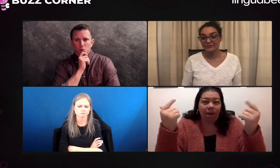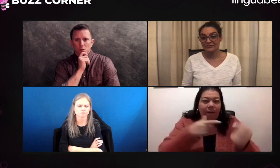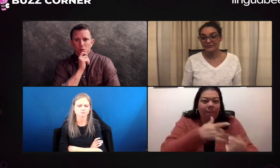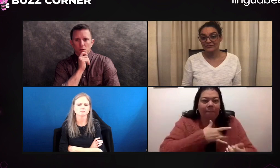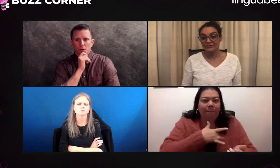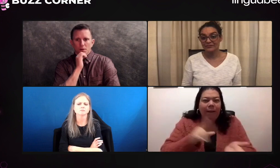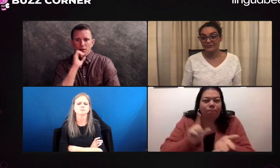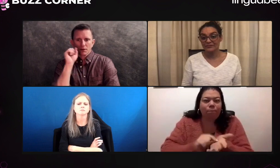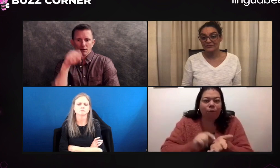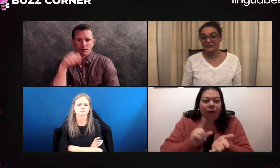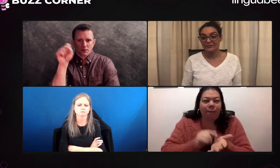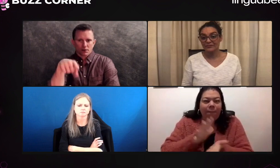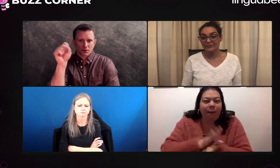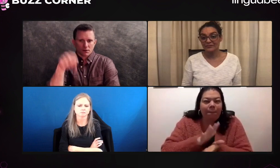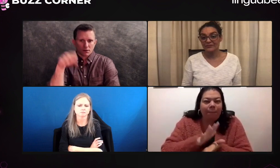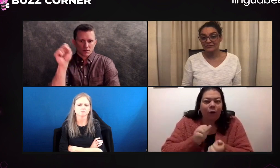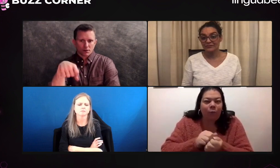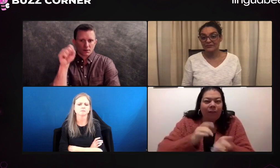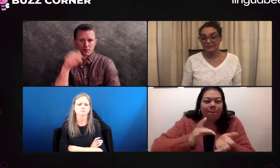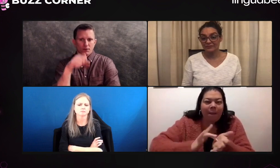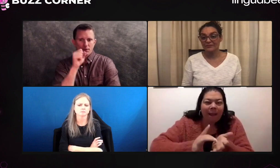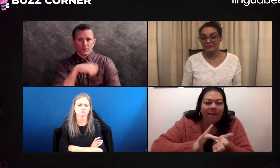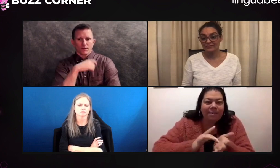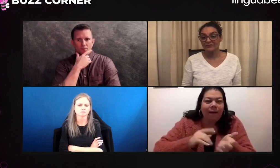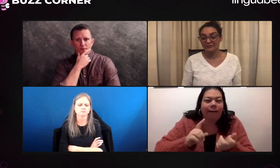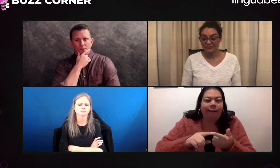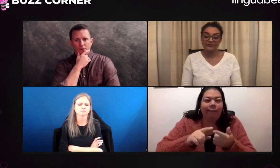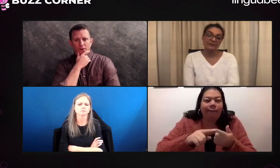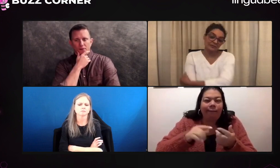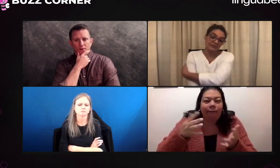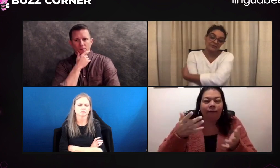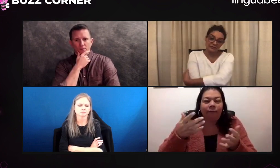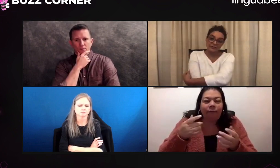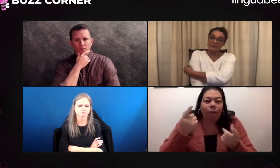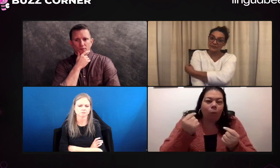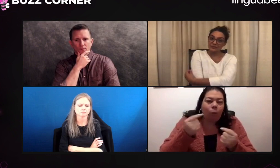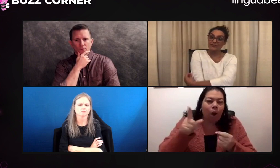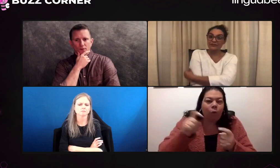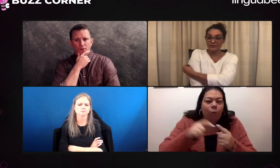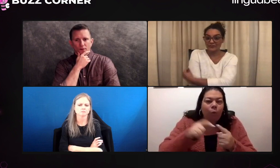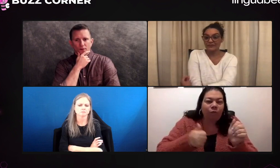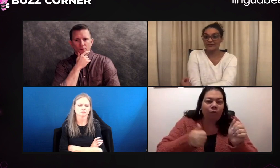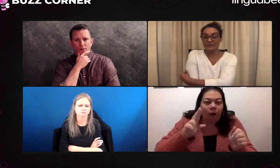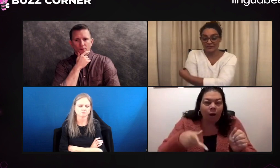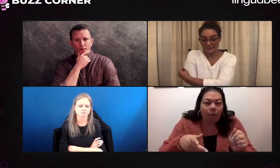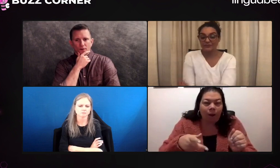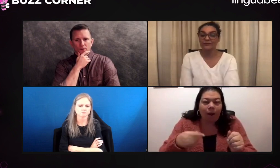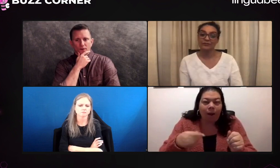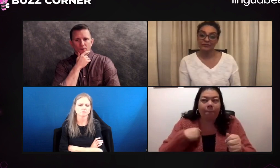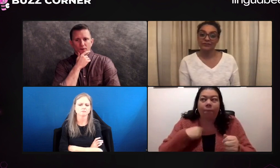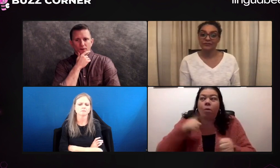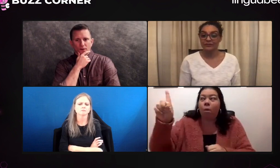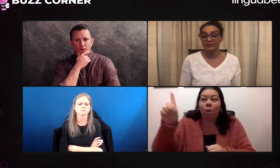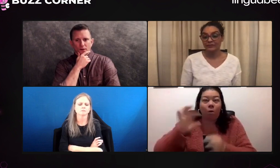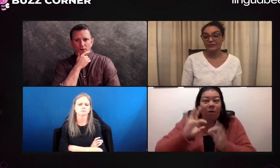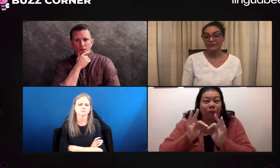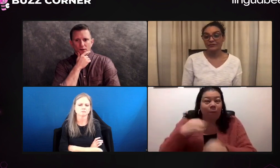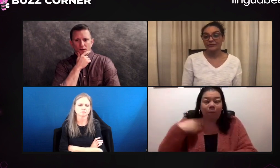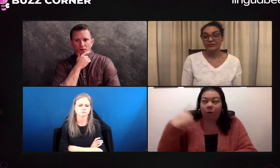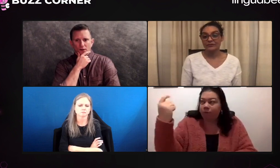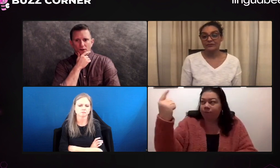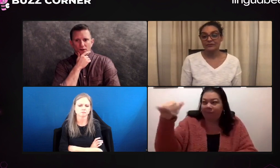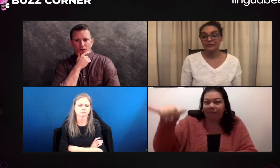do the work we normally would do if we were healthy. So that's why I asked for a printed paper to go over